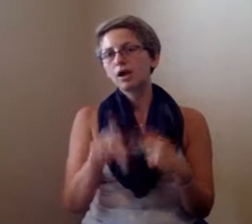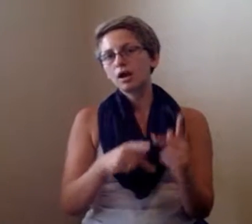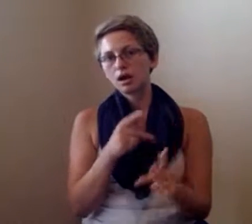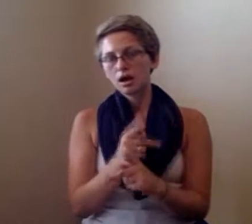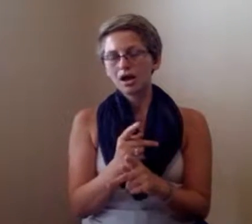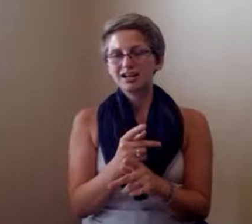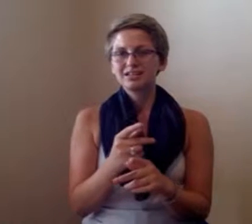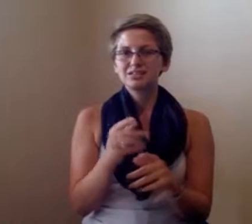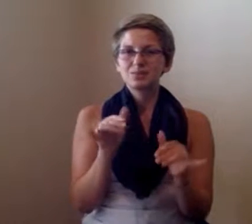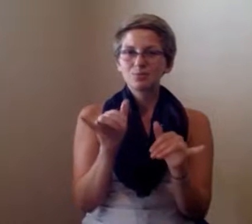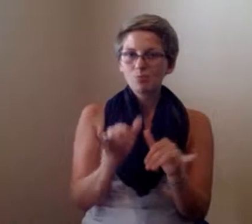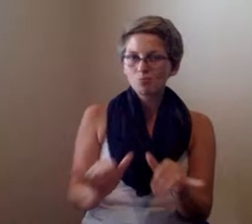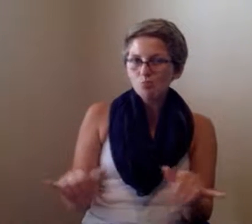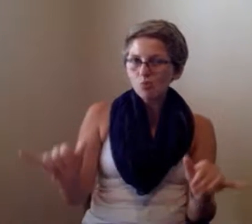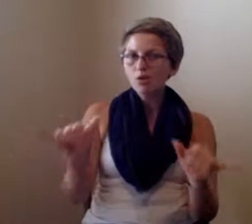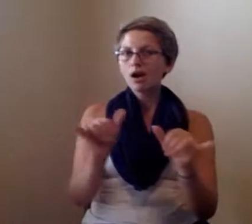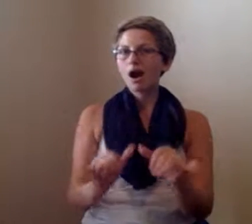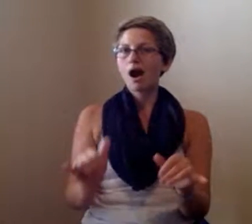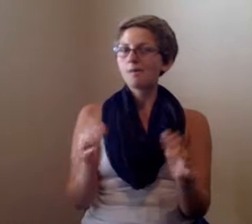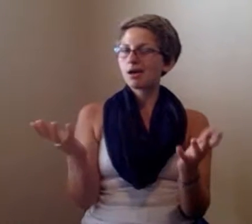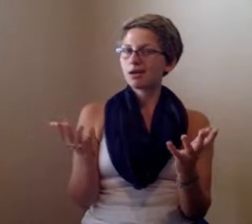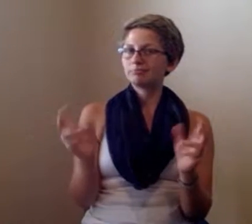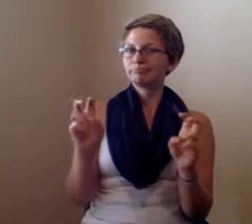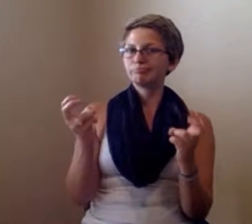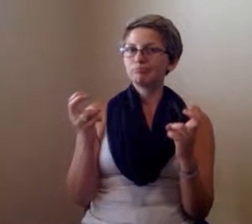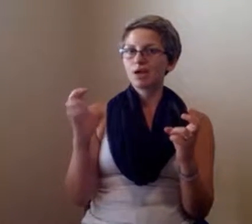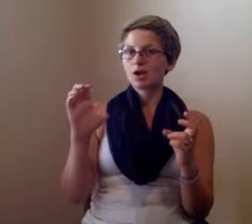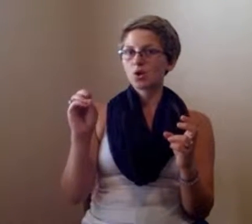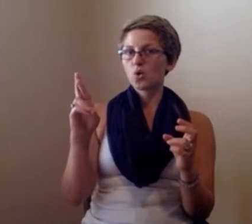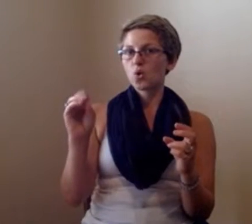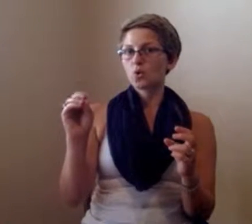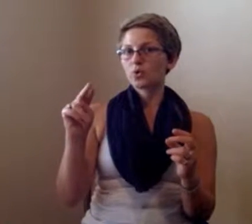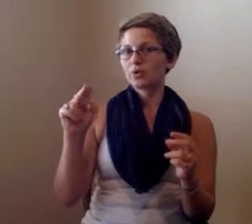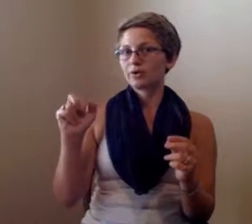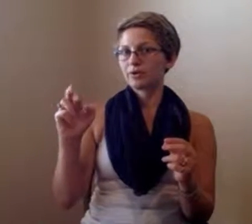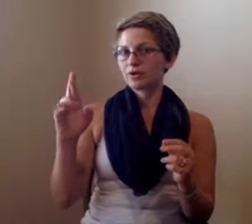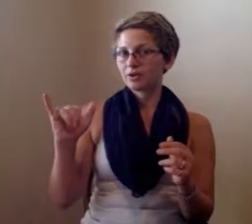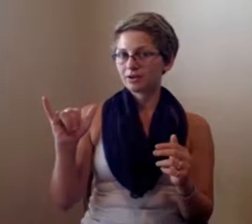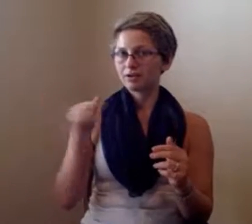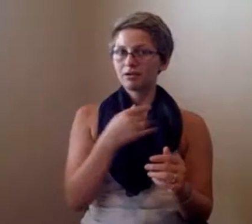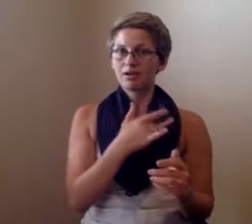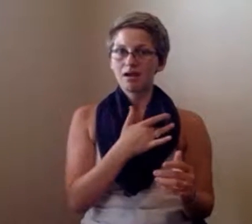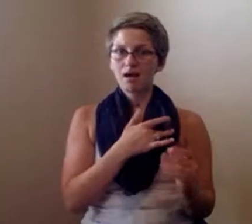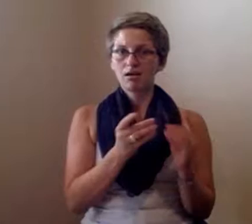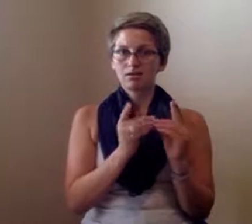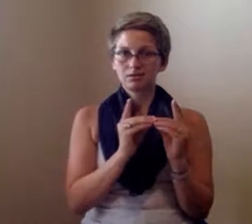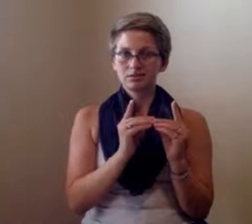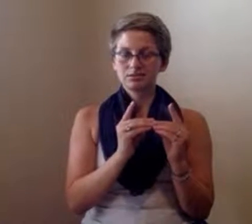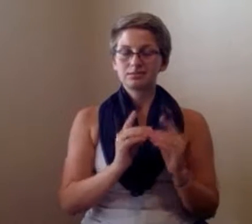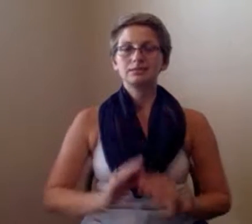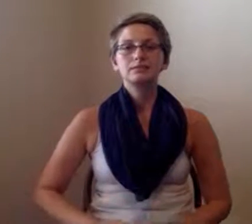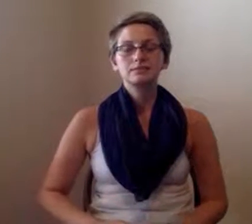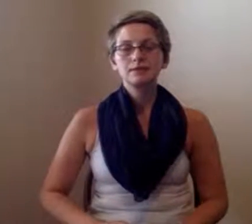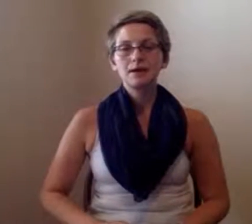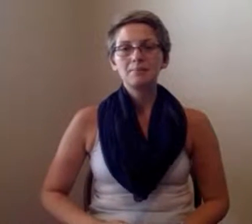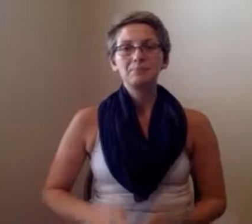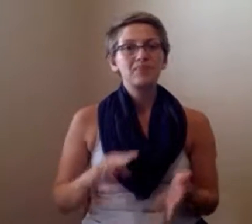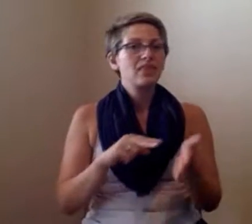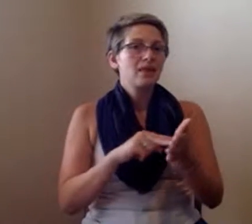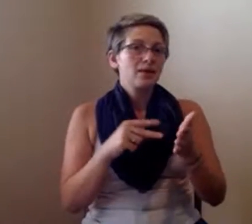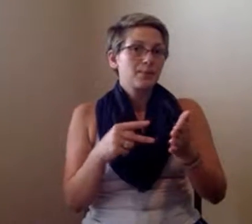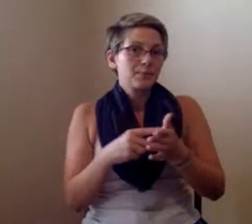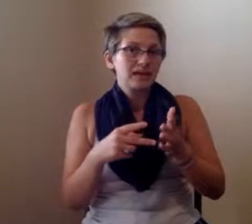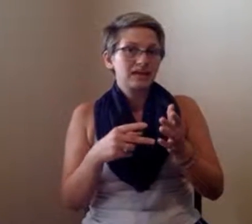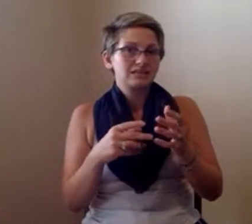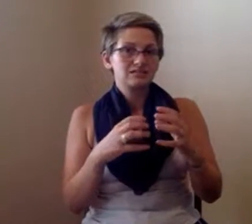artery disease, or it's called coronary heart disease, which is the most common. This is what we refer to when the blood vessels to the heart